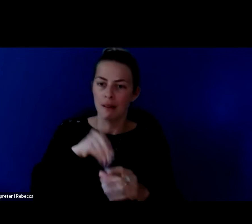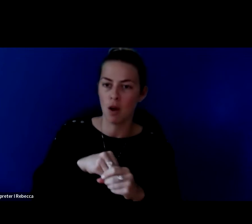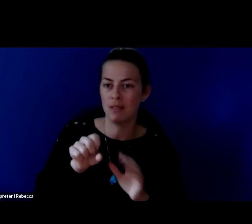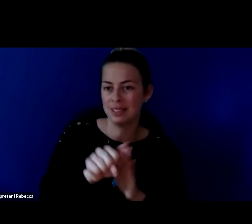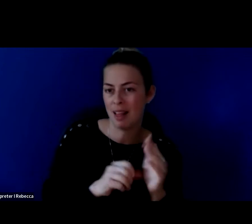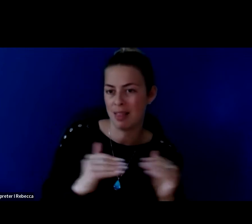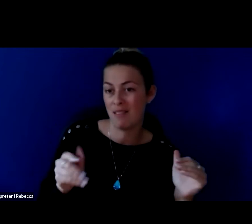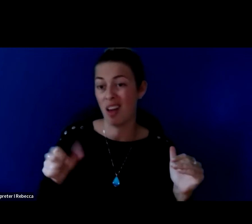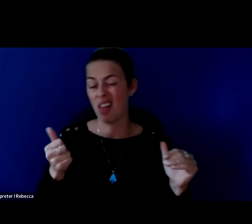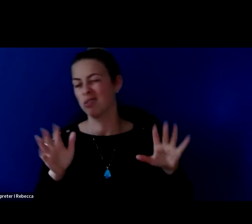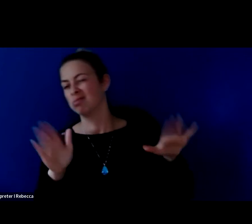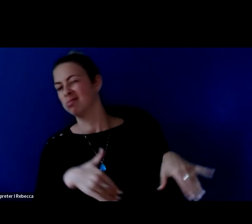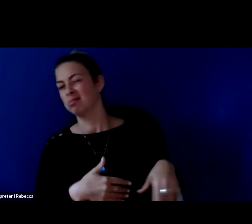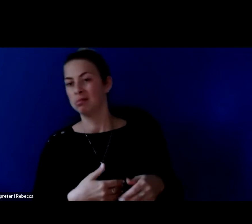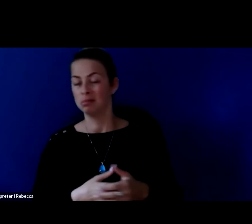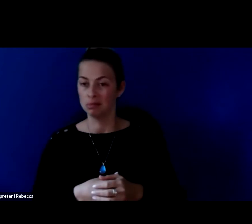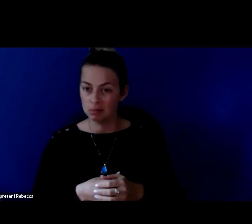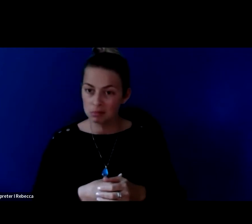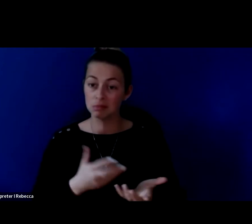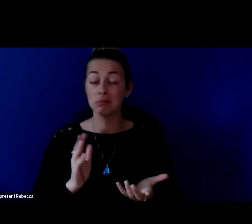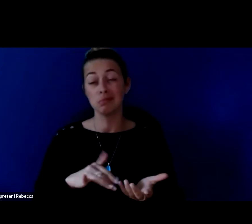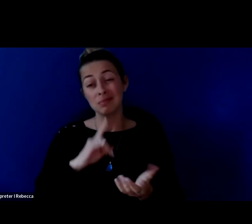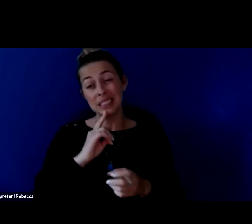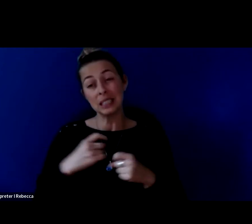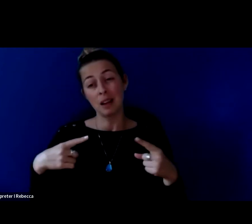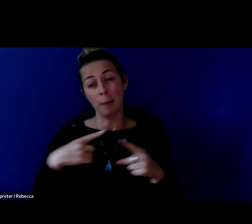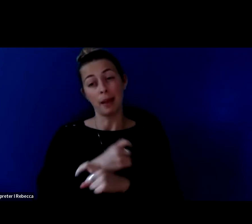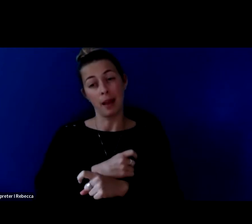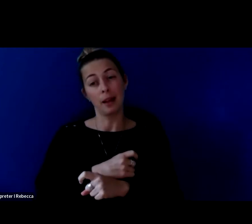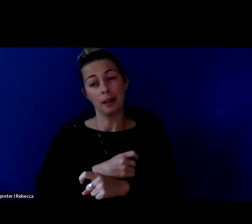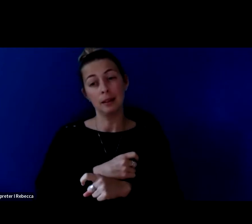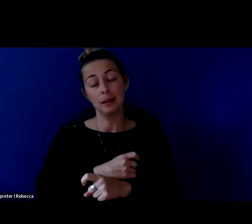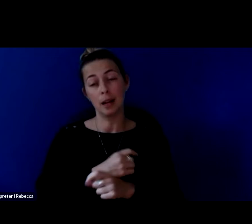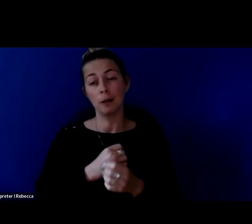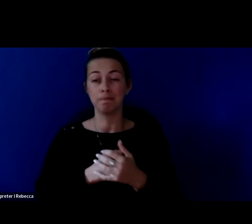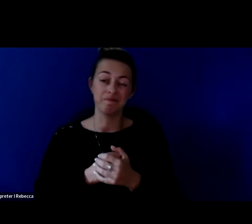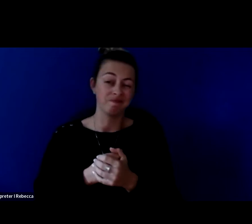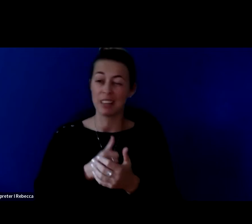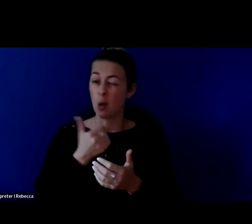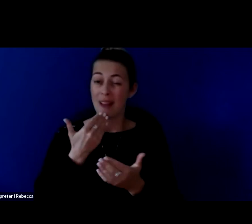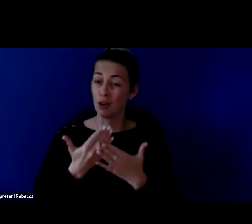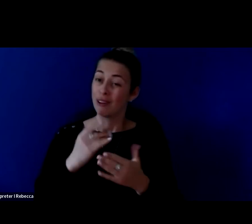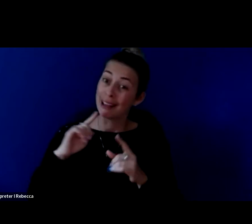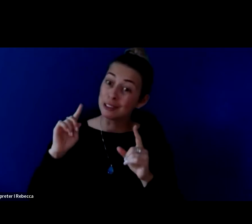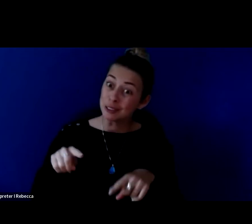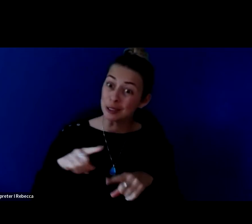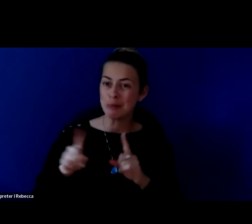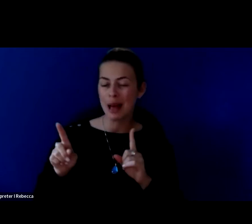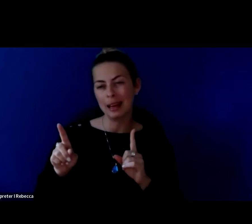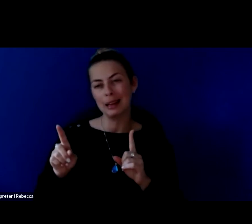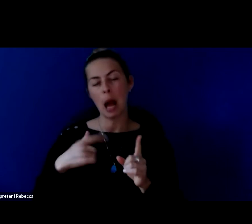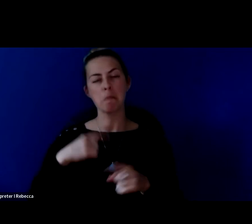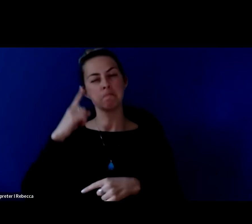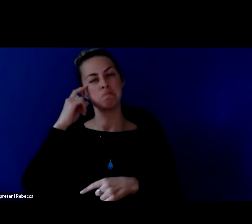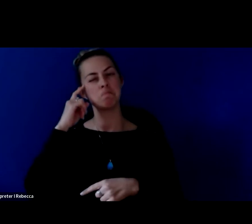really want. And so it is complicated and it's difficult. So I don't really have an answer to it, but I just think that